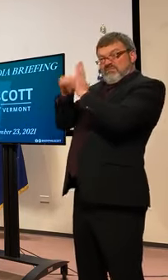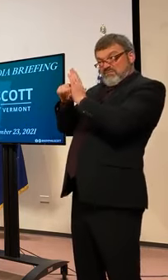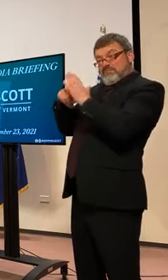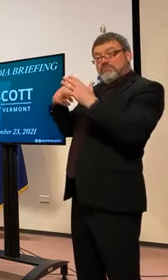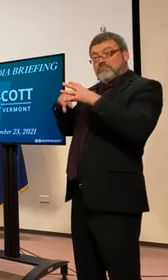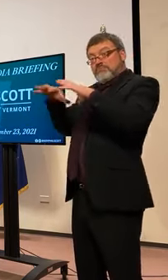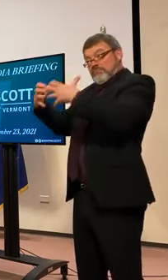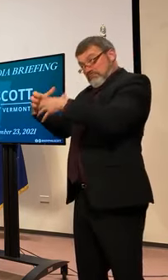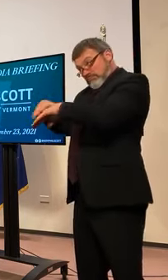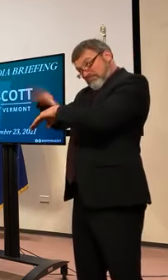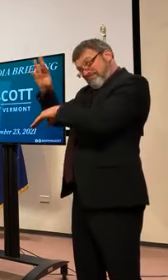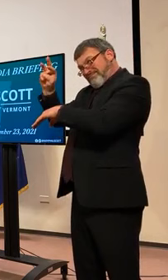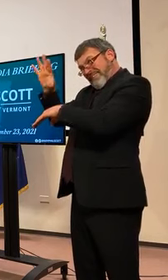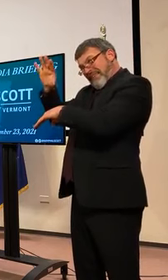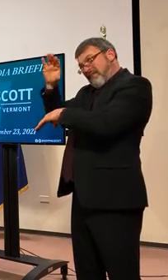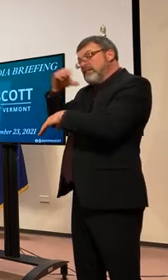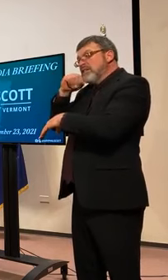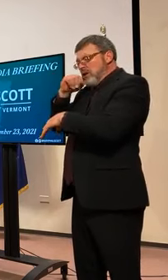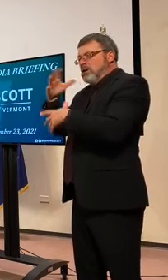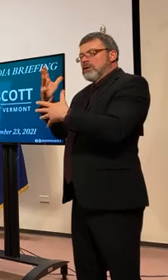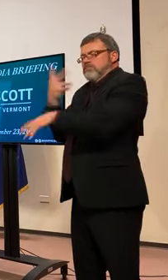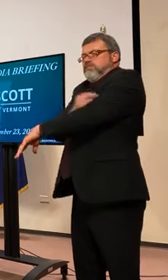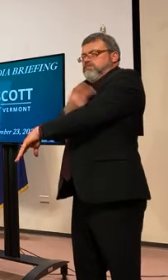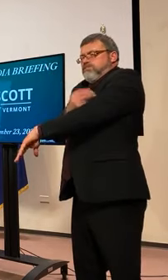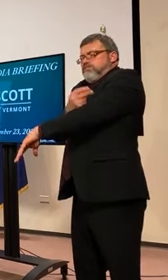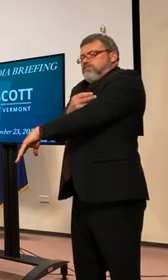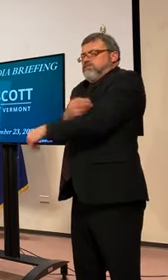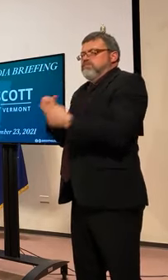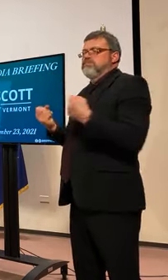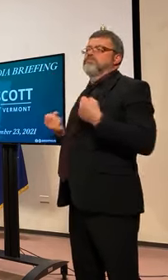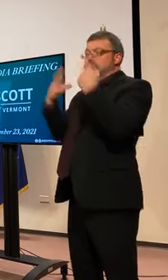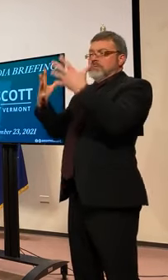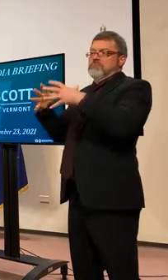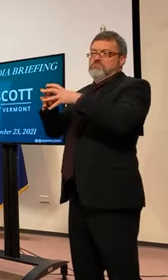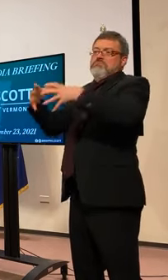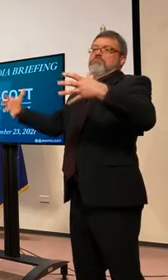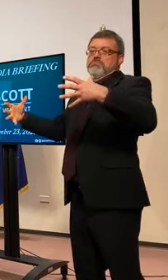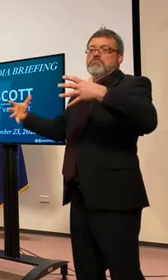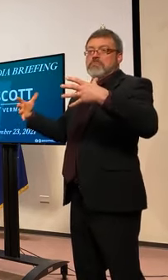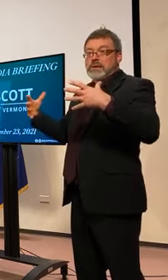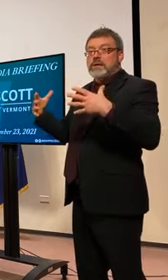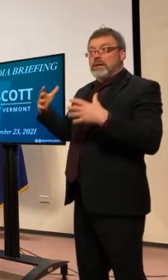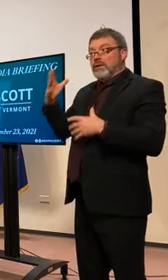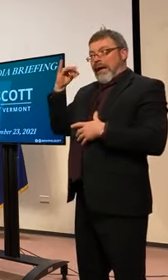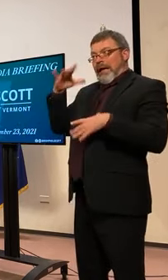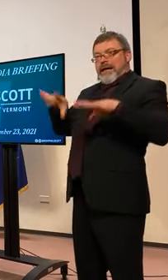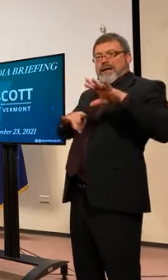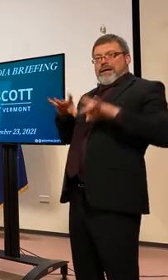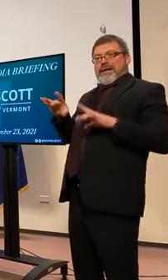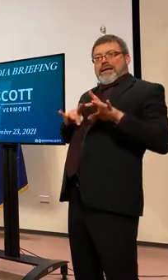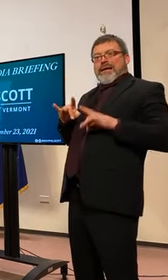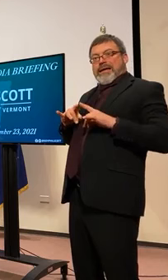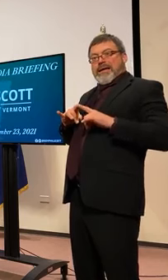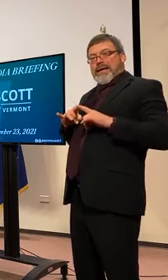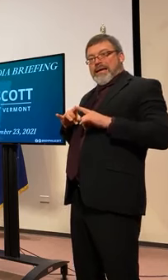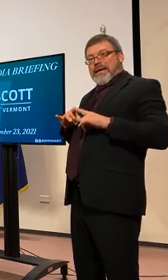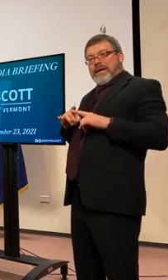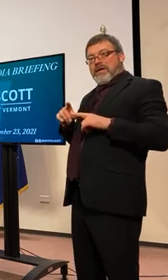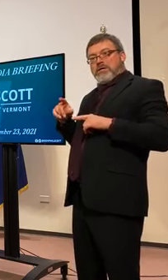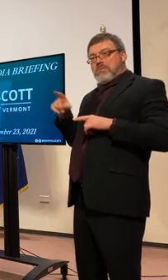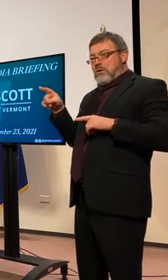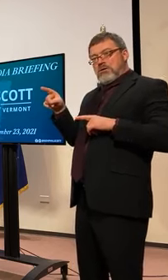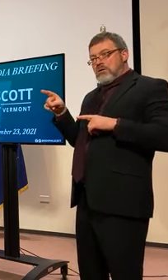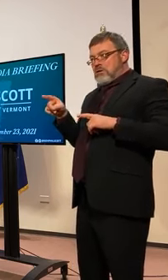look at our case rates, that population now represents a smaller percentage of cases, only 10